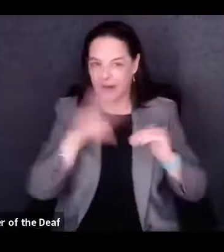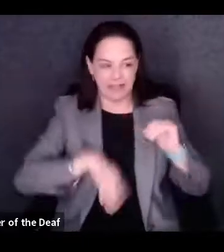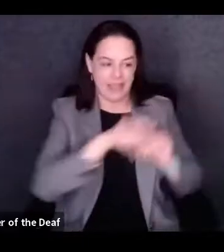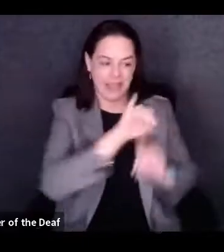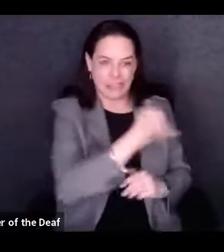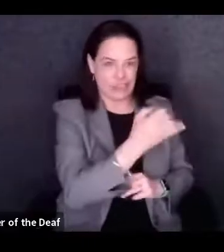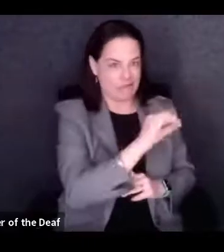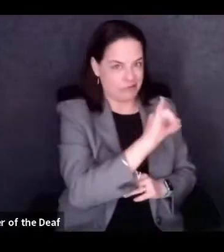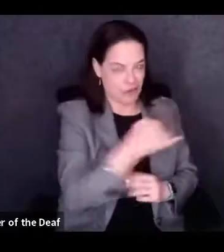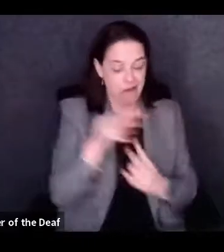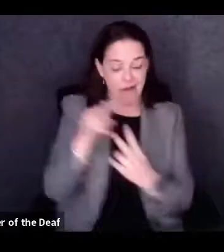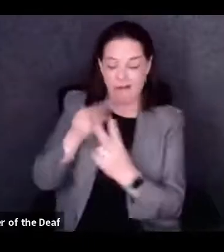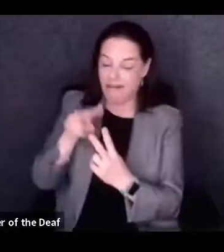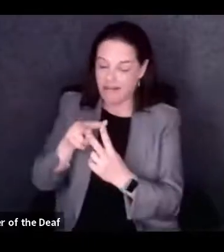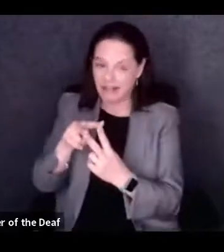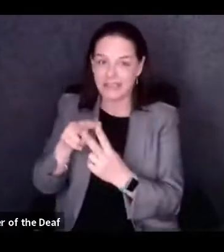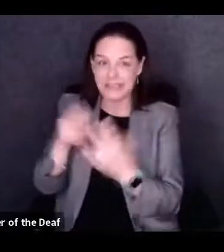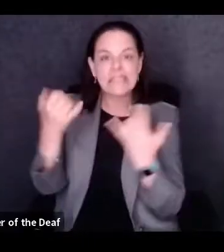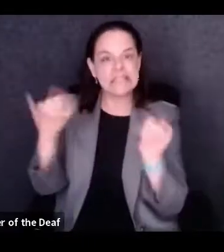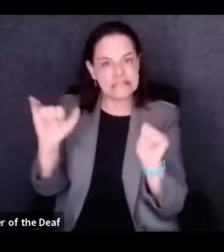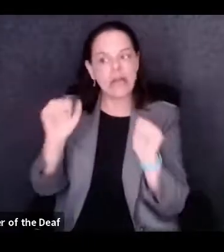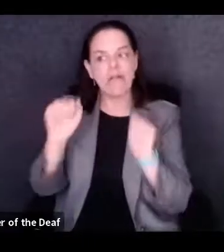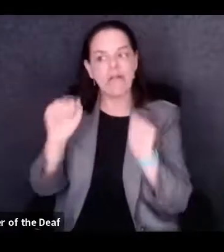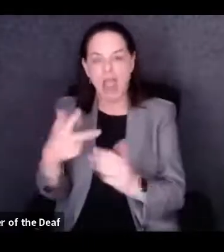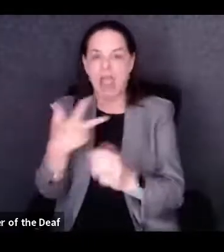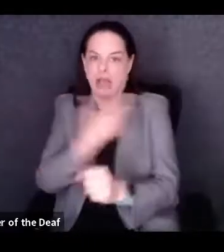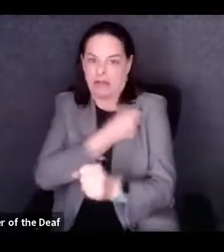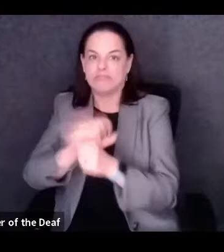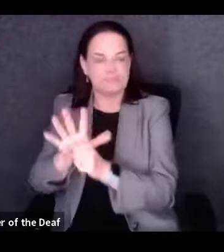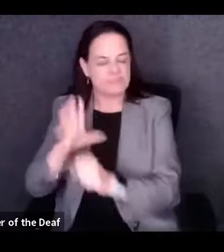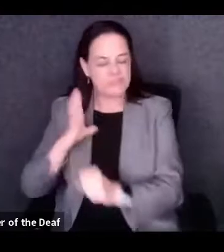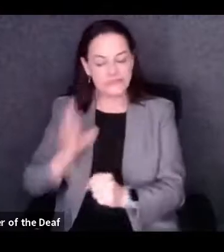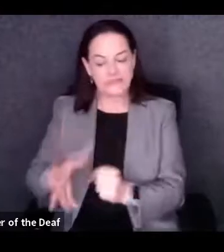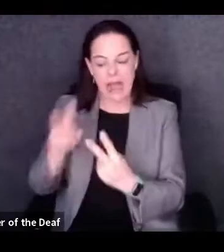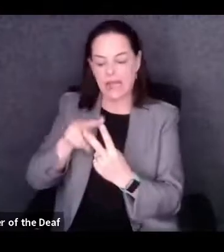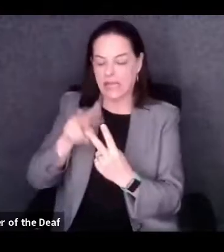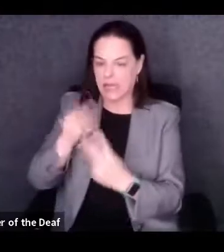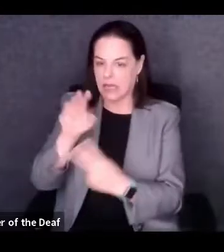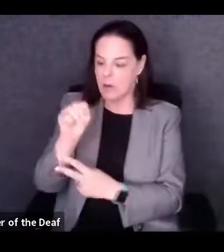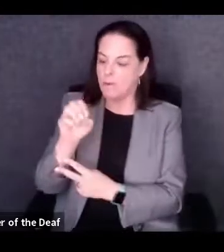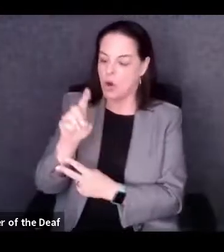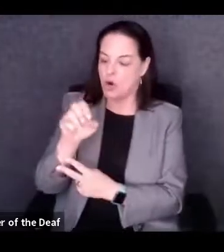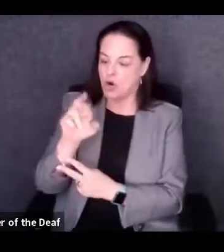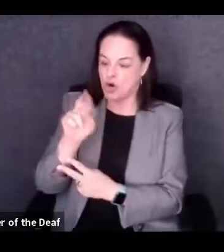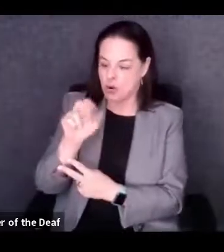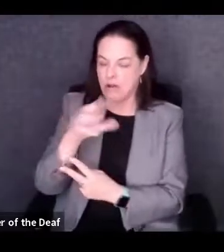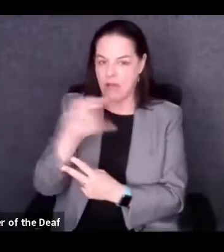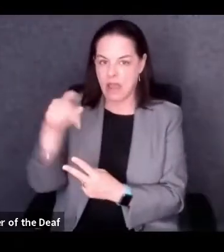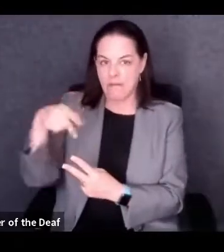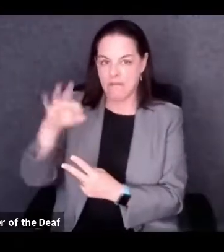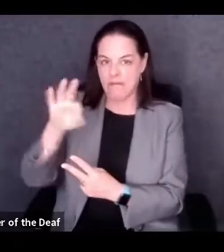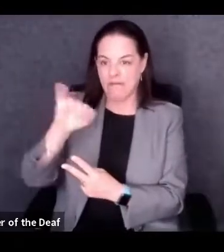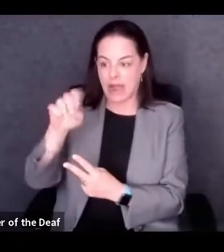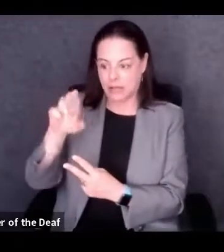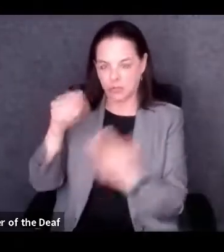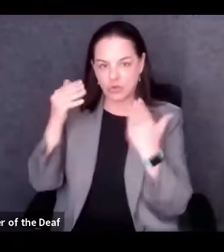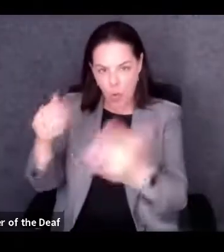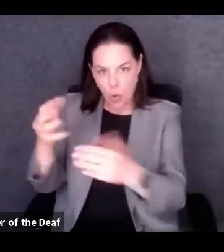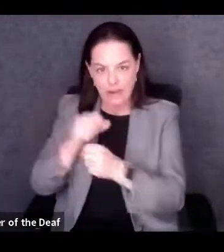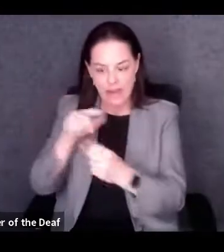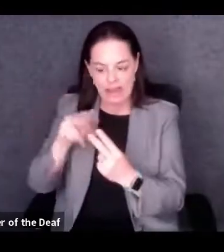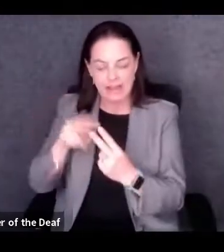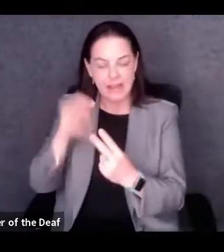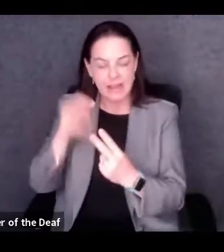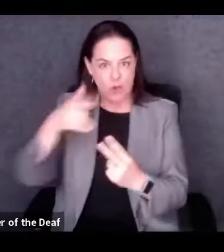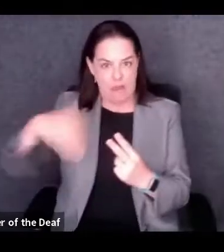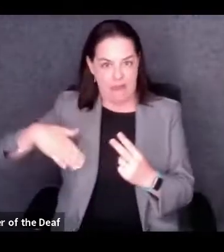available. And again, encourage folks to please go ahead and get that vaccine as soon as they can if they haven't already. We'll now move